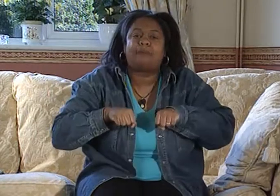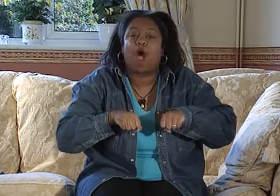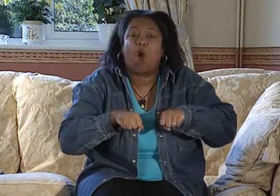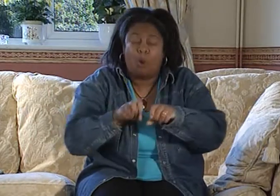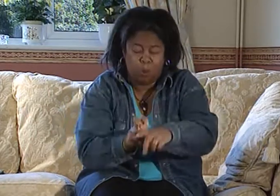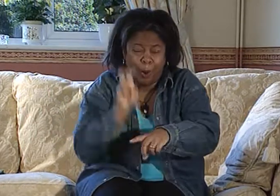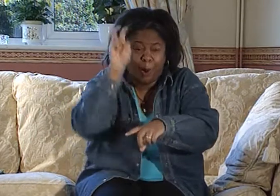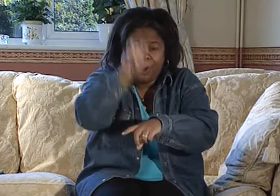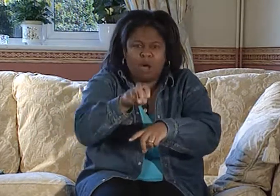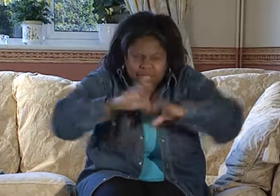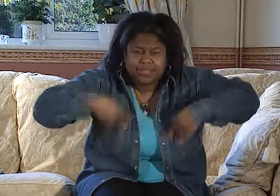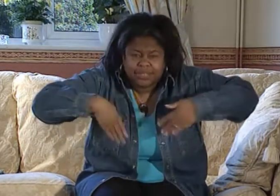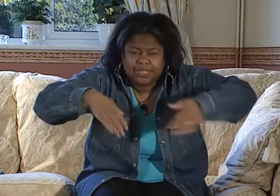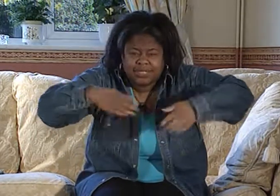Ella's hands and jumped over the lawnmower.